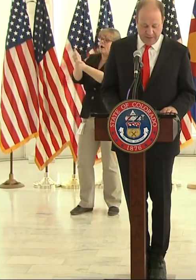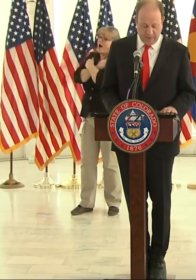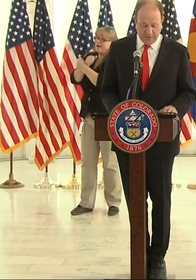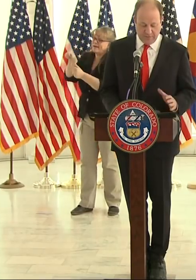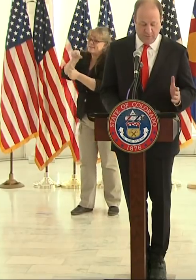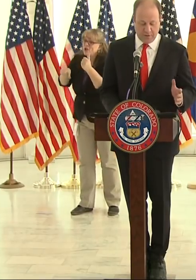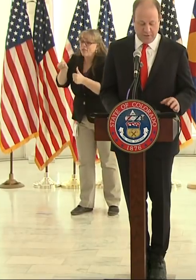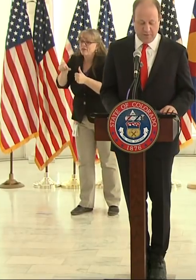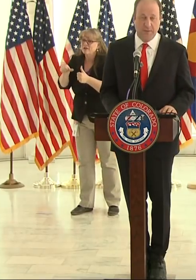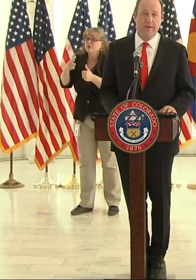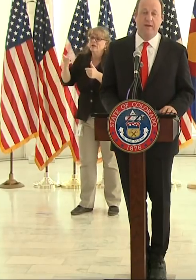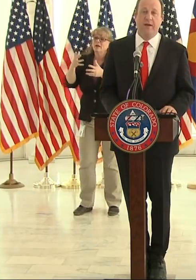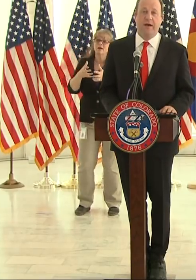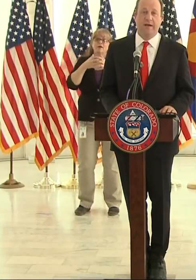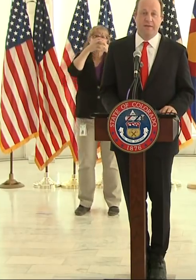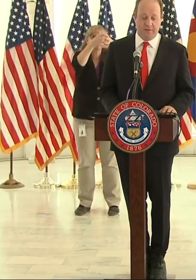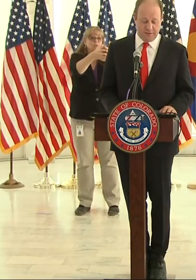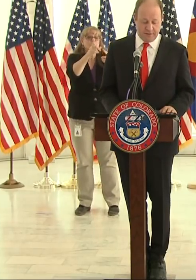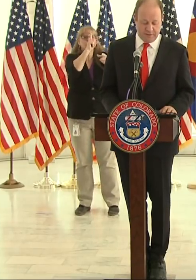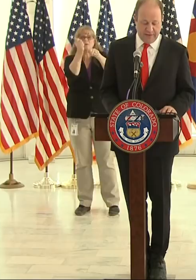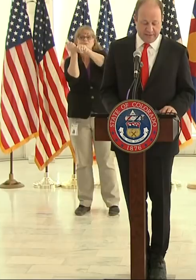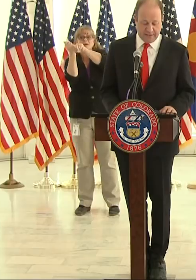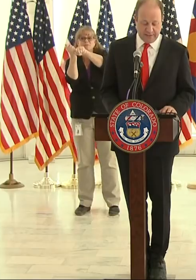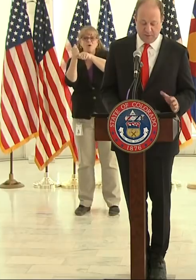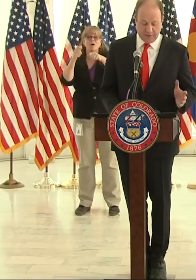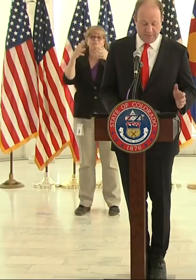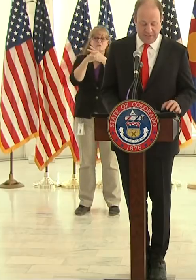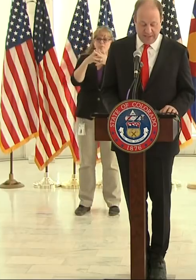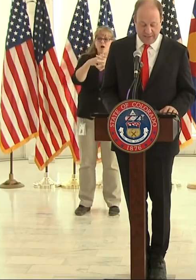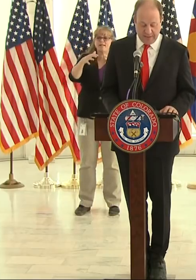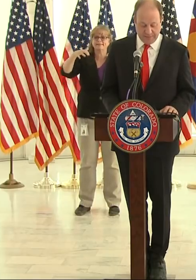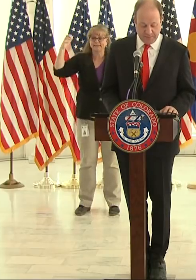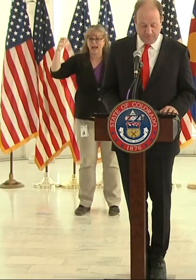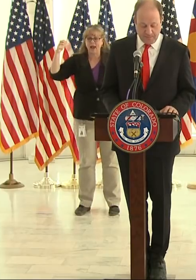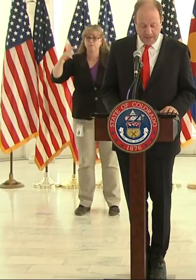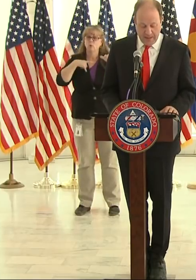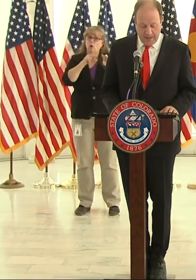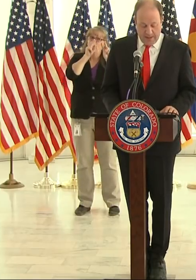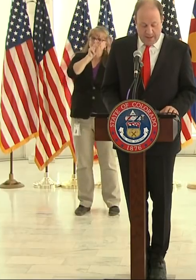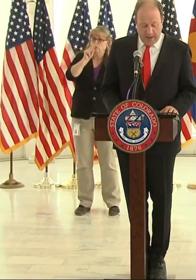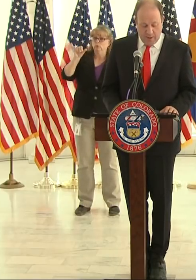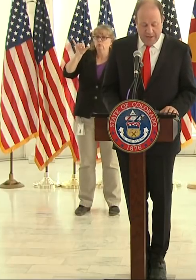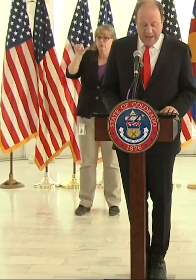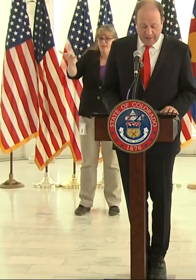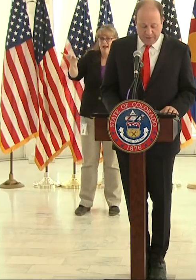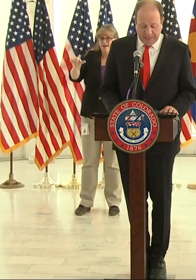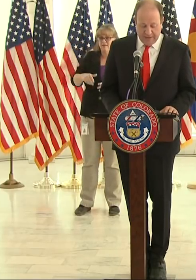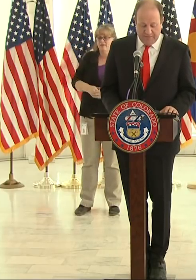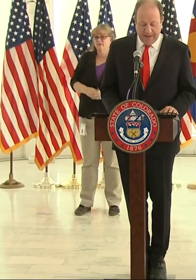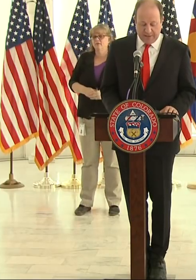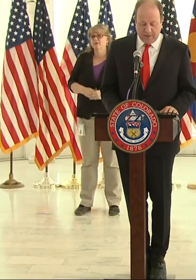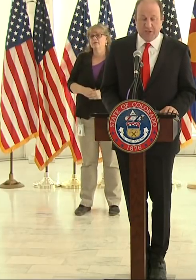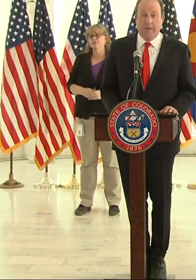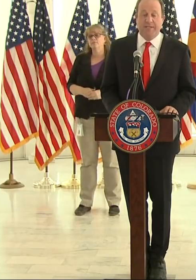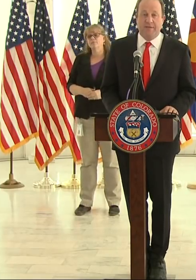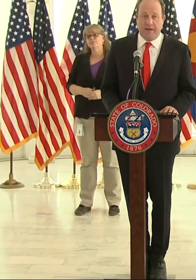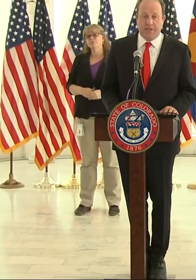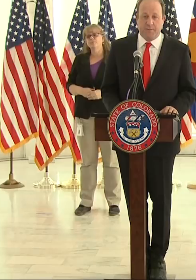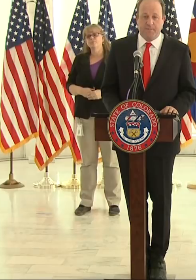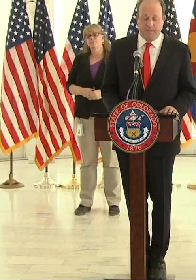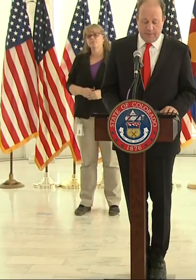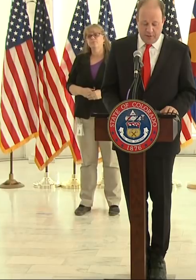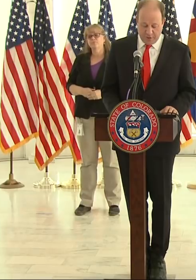teams. And we look forward to those events, as well as busy nightclubs. We can't lose sight of the fact that our job